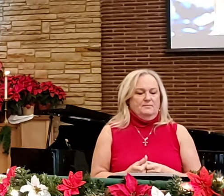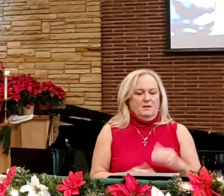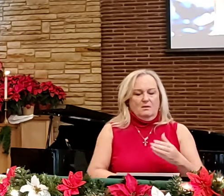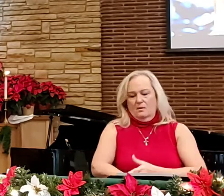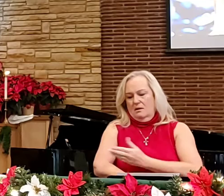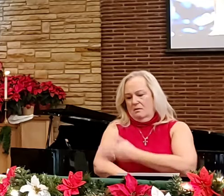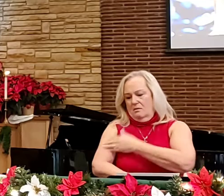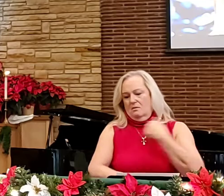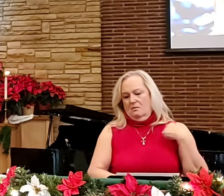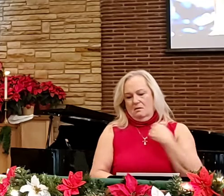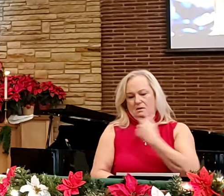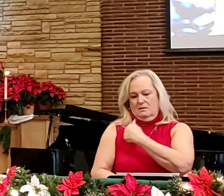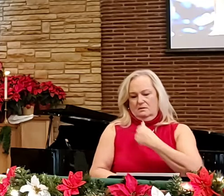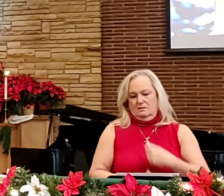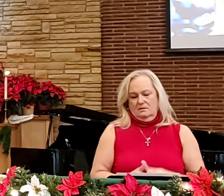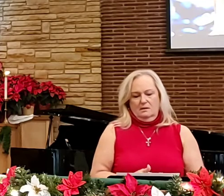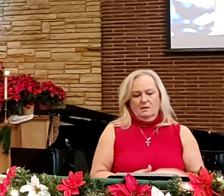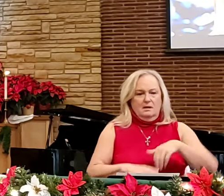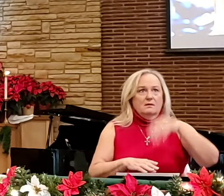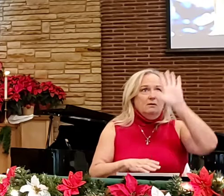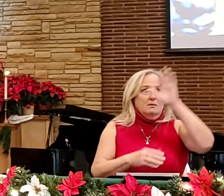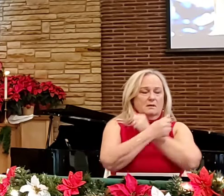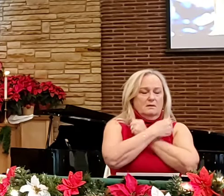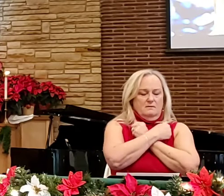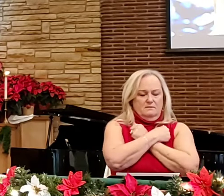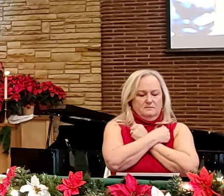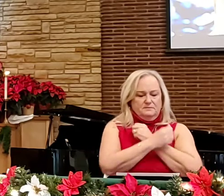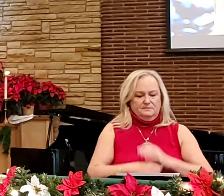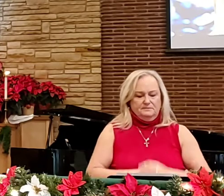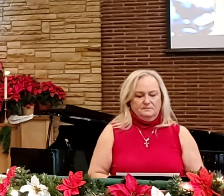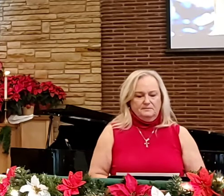Renew us in your love.